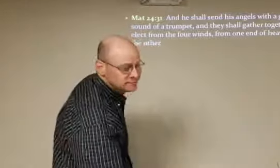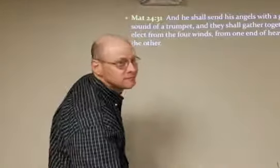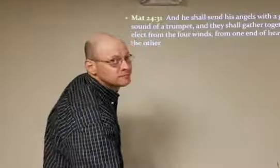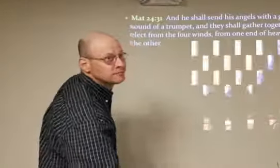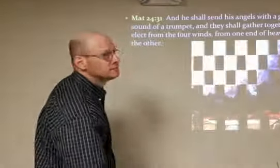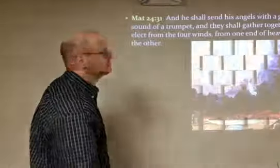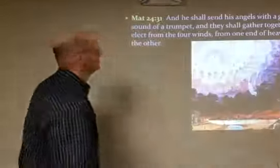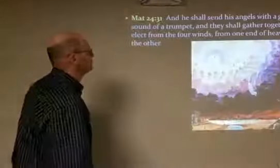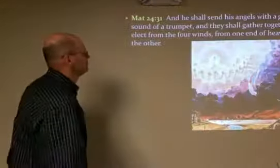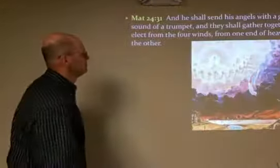quick.